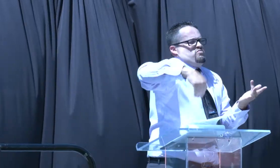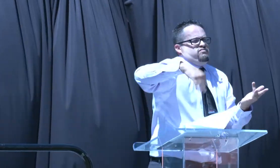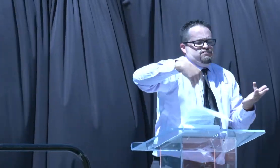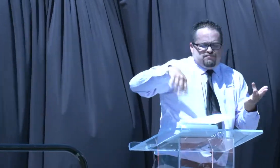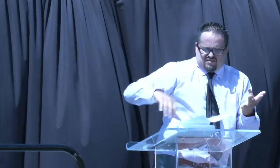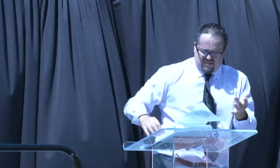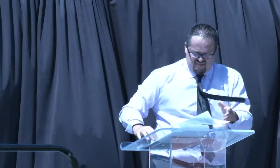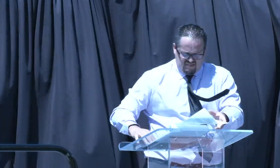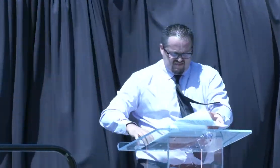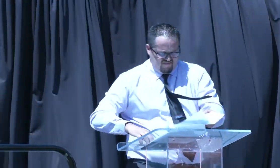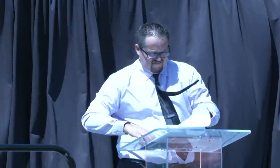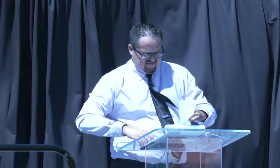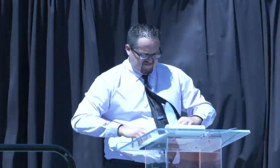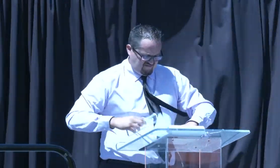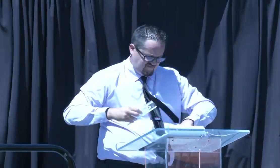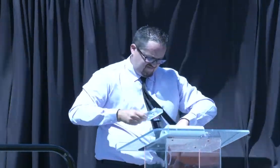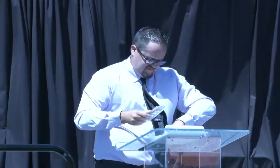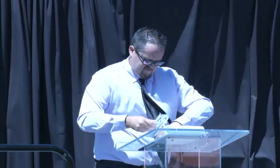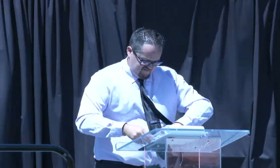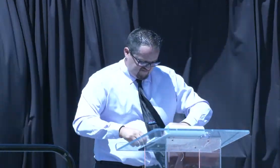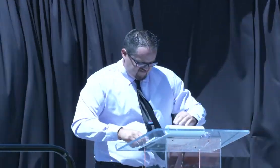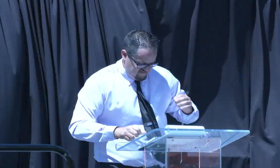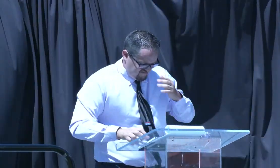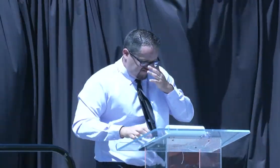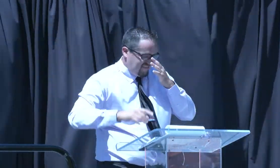critical communication components taken away.